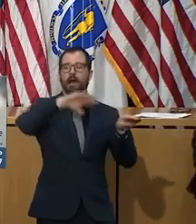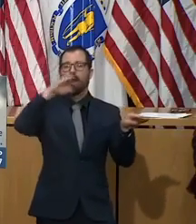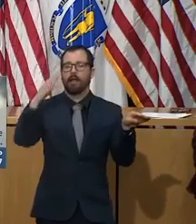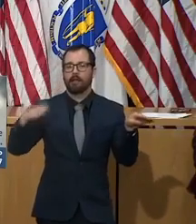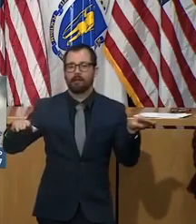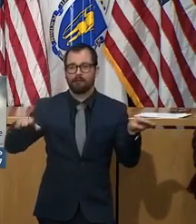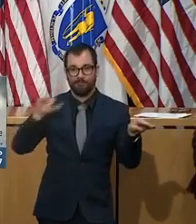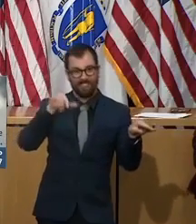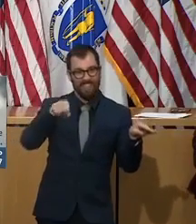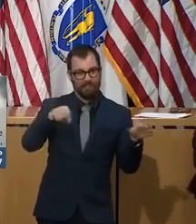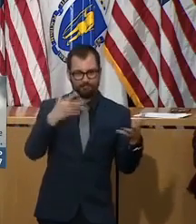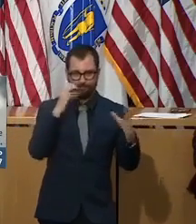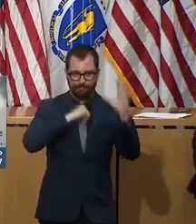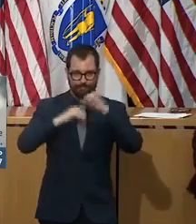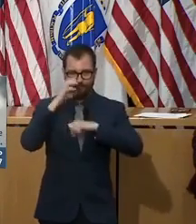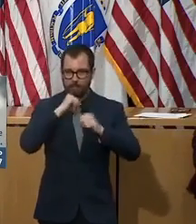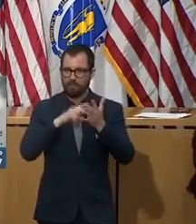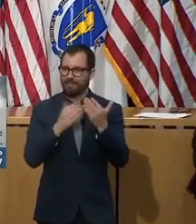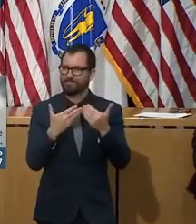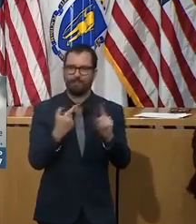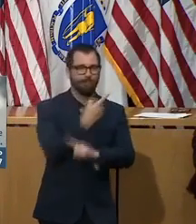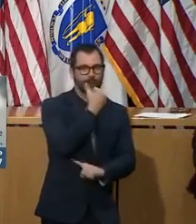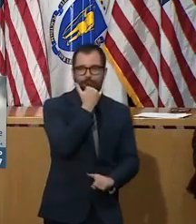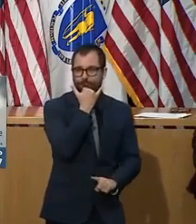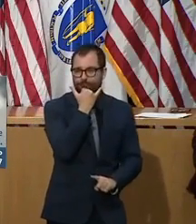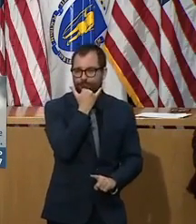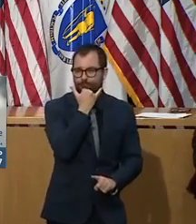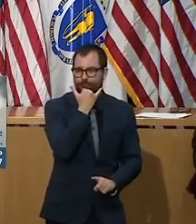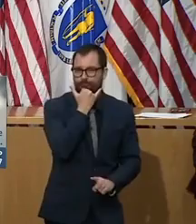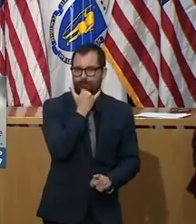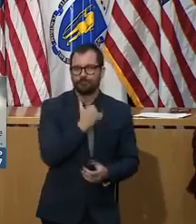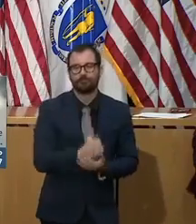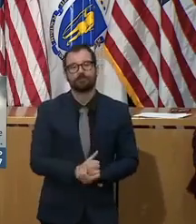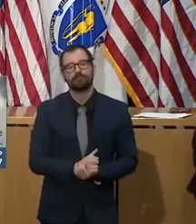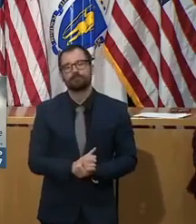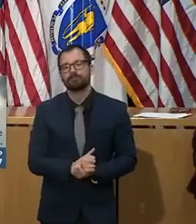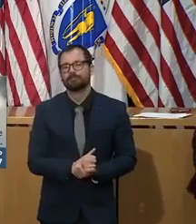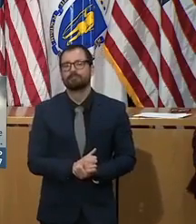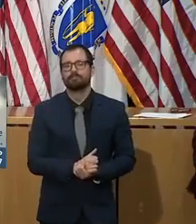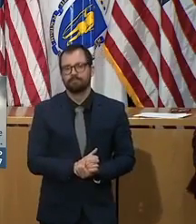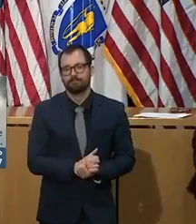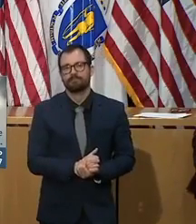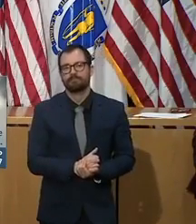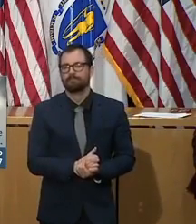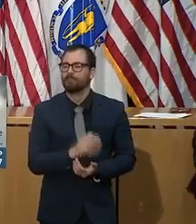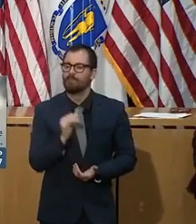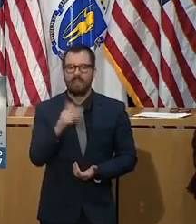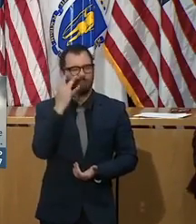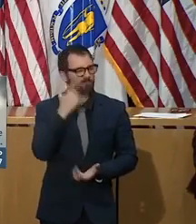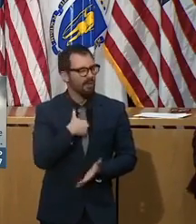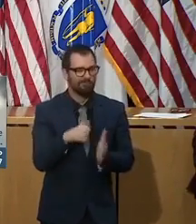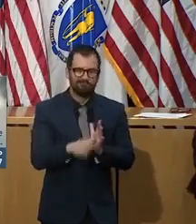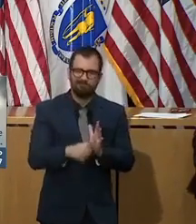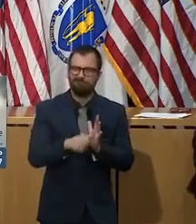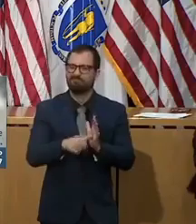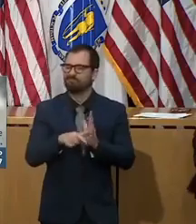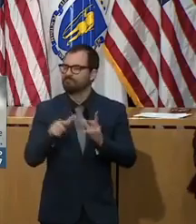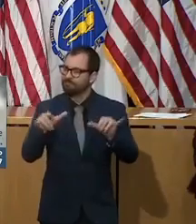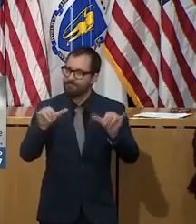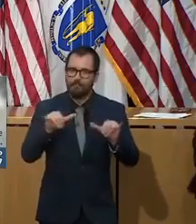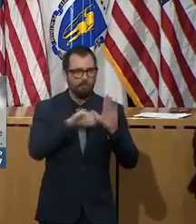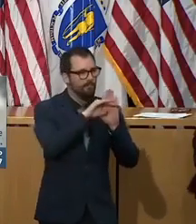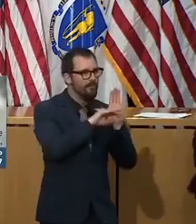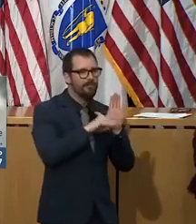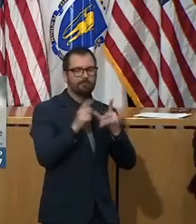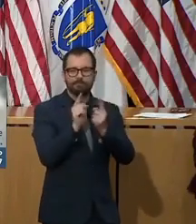to distancing and sanitization and face coverings and all the rest, and disinfectants. I fully expect that whatever